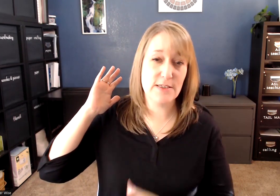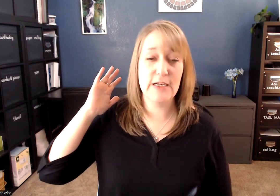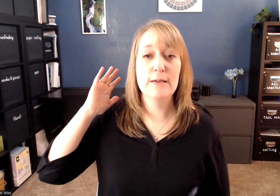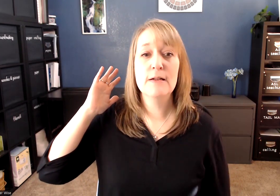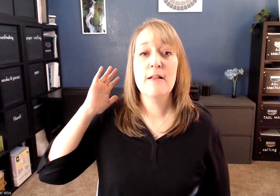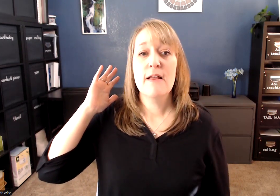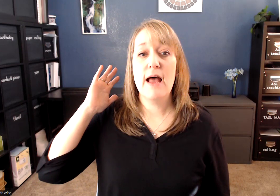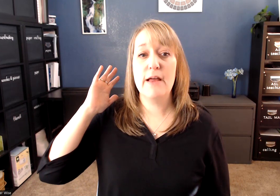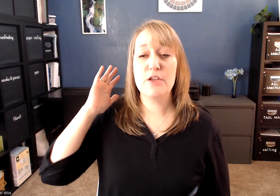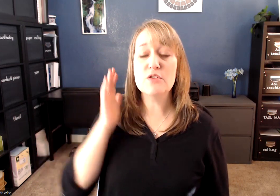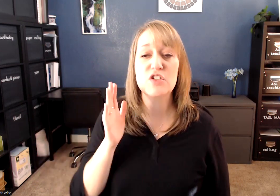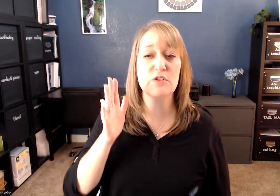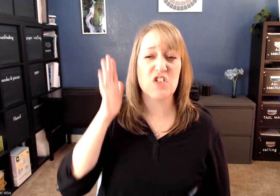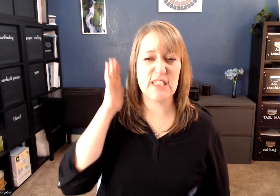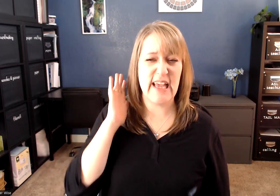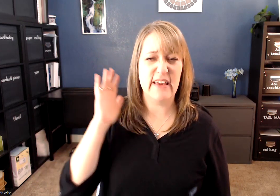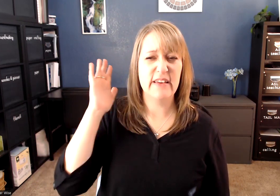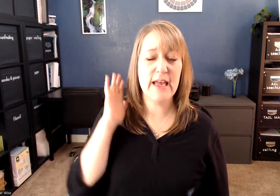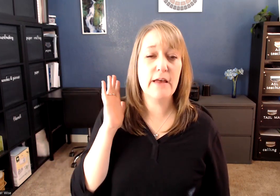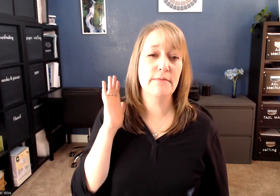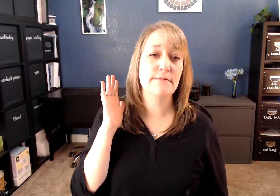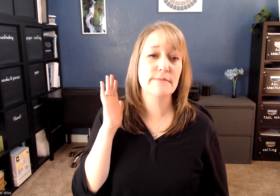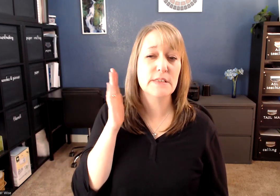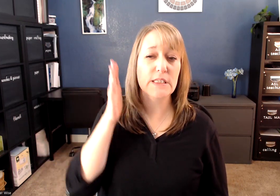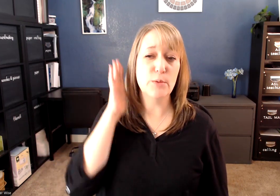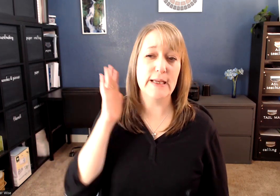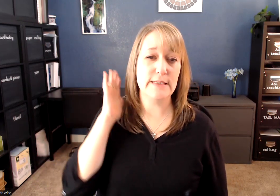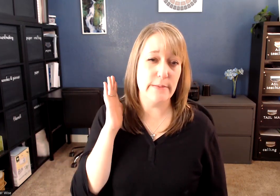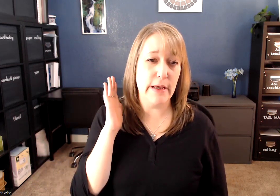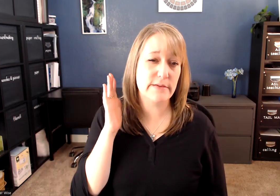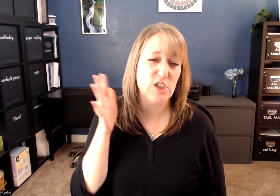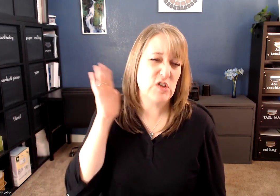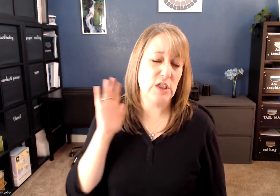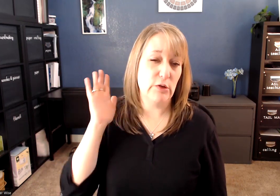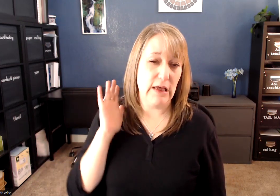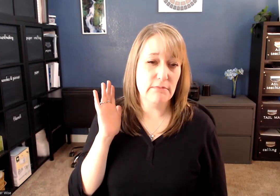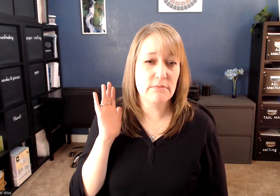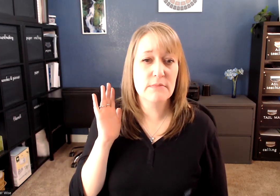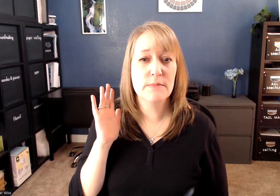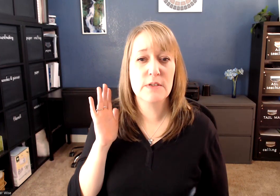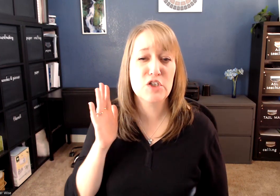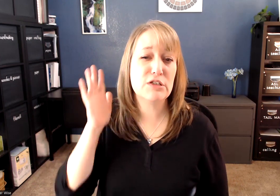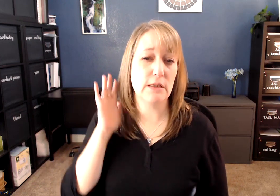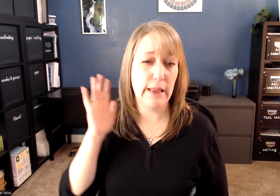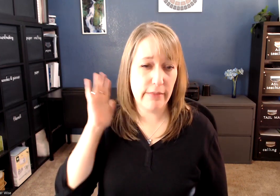sorry. And used to is just like, yeah, a little bit into the past. Used to do that. Used to like